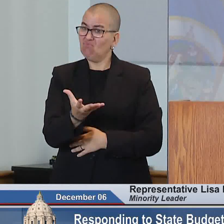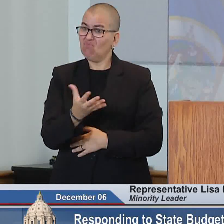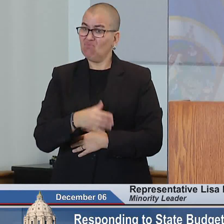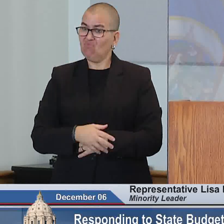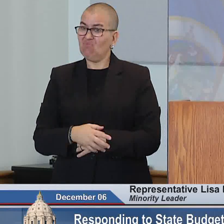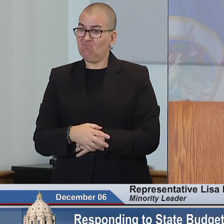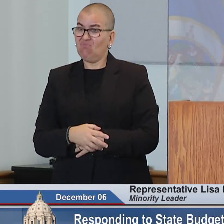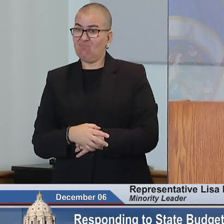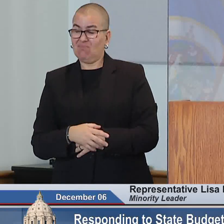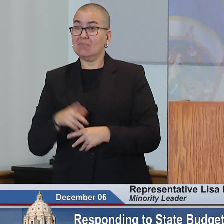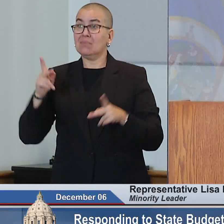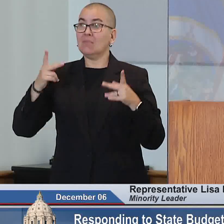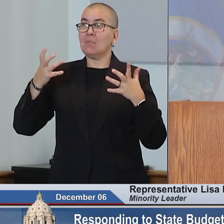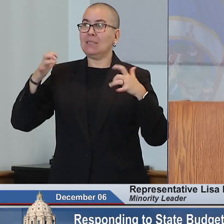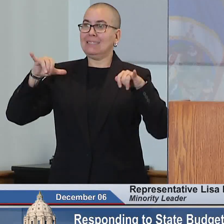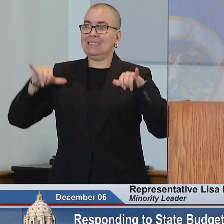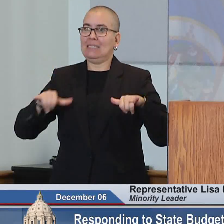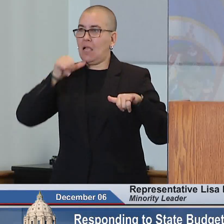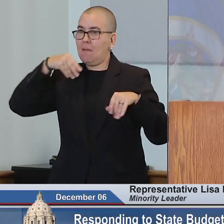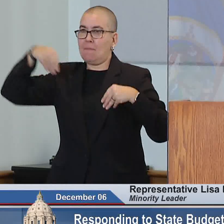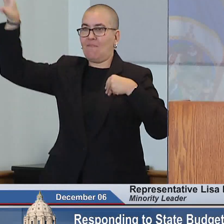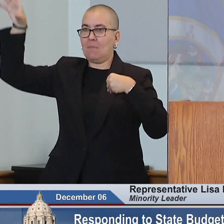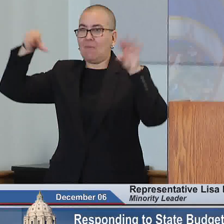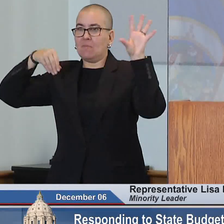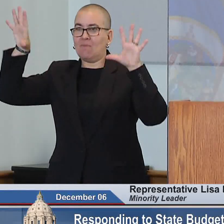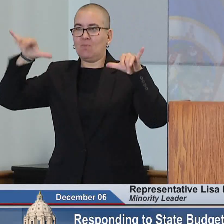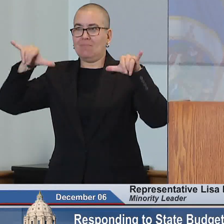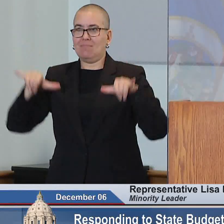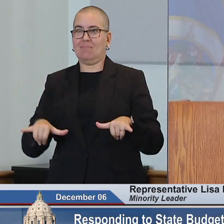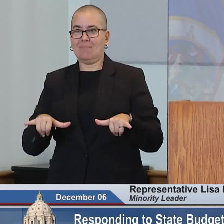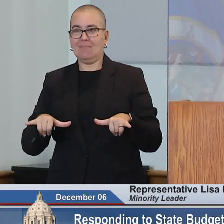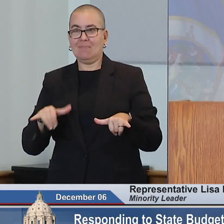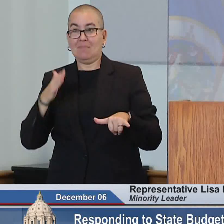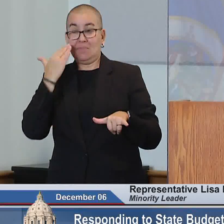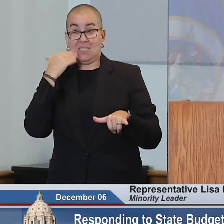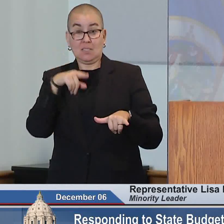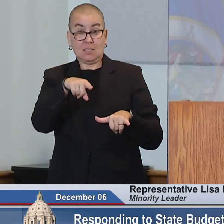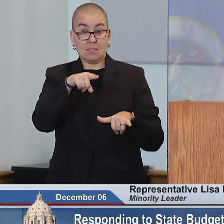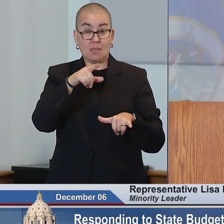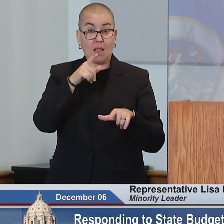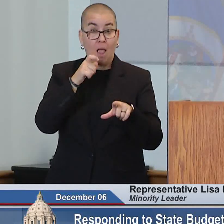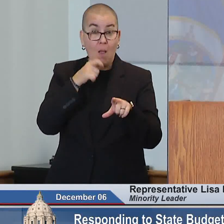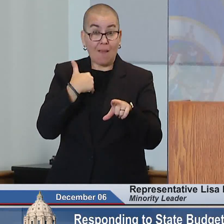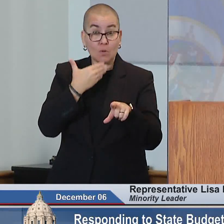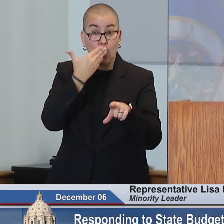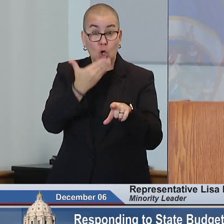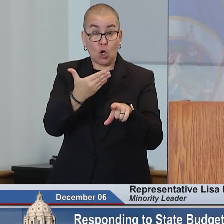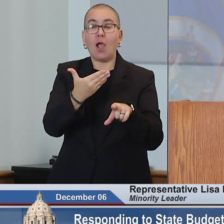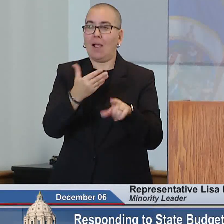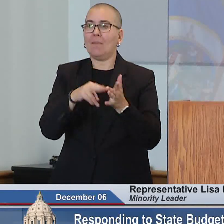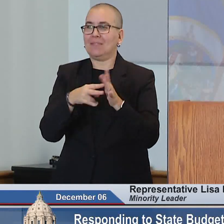the area of child care, making it affordable and accessible for our families also helps our workforce.